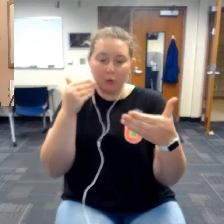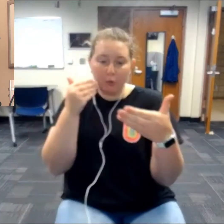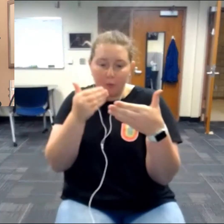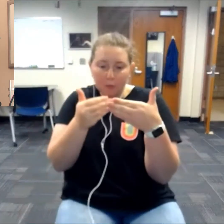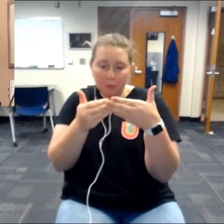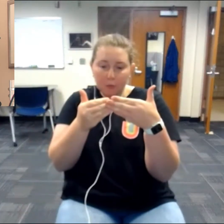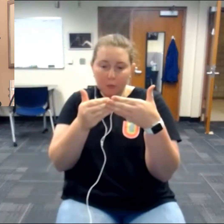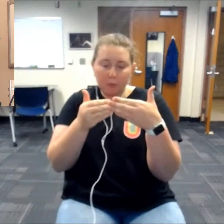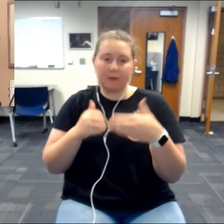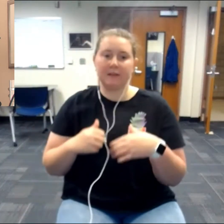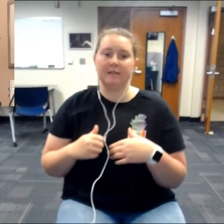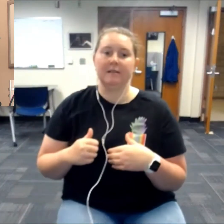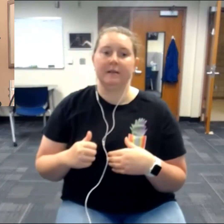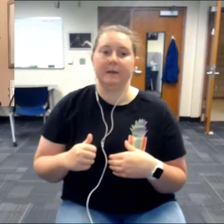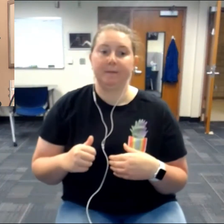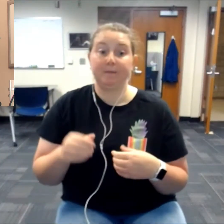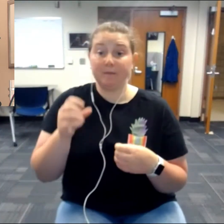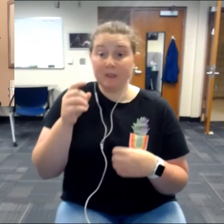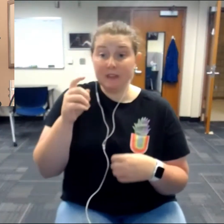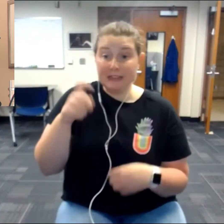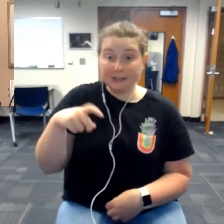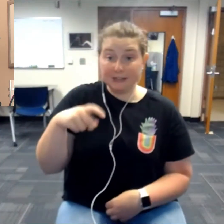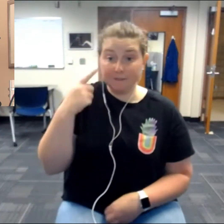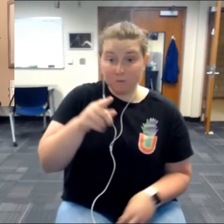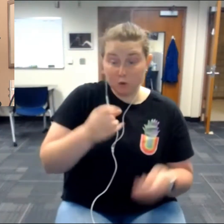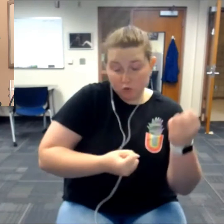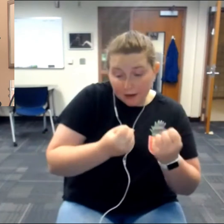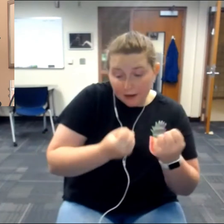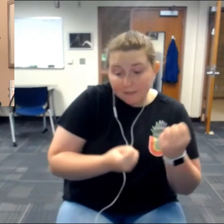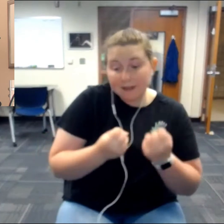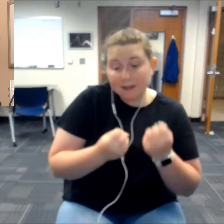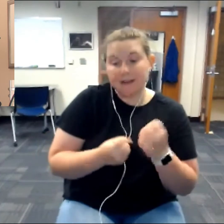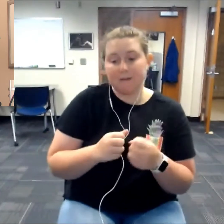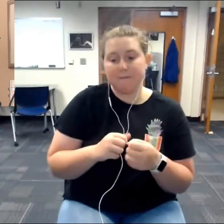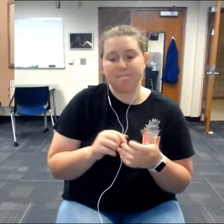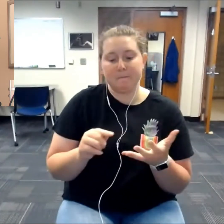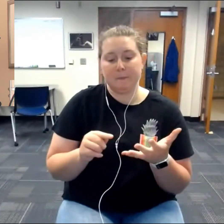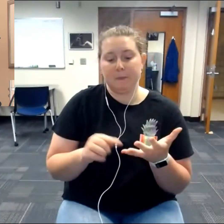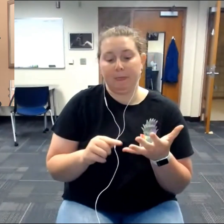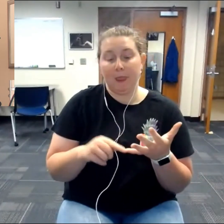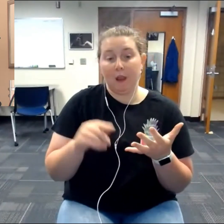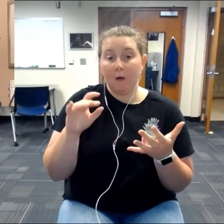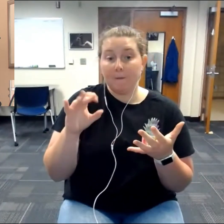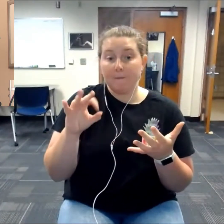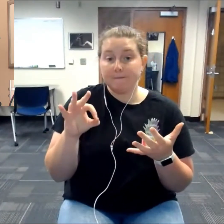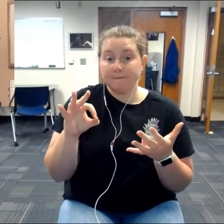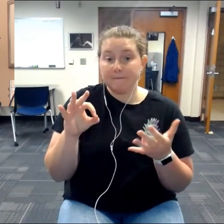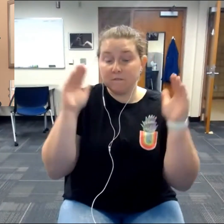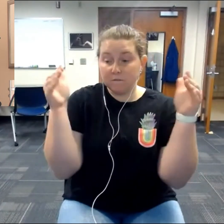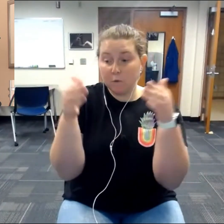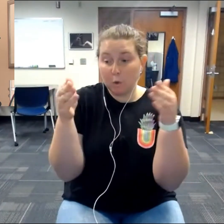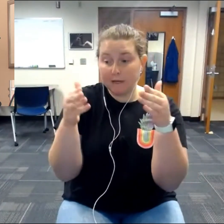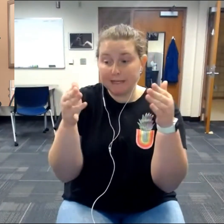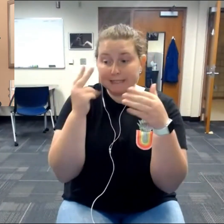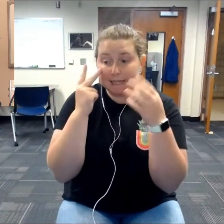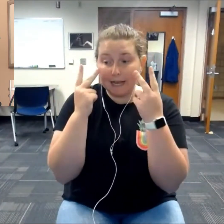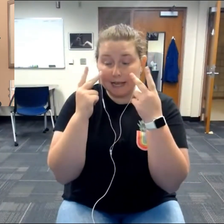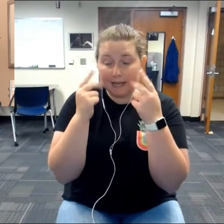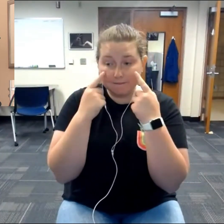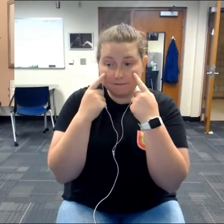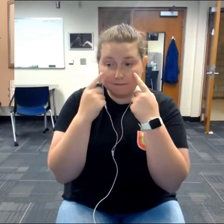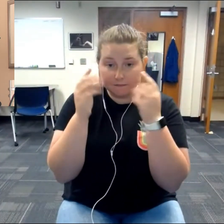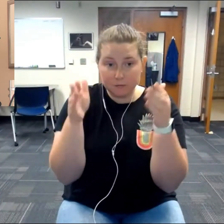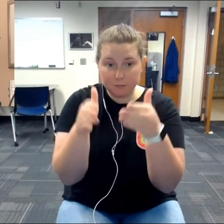We analyze the focusing mechanism. Throughout the exam, we have instruments that are computerized